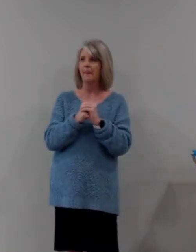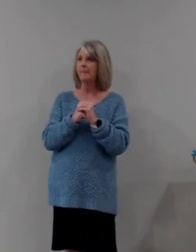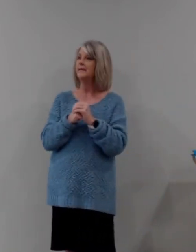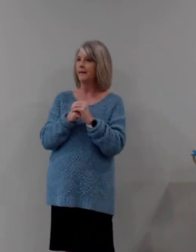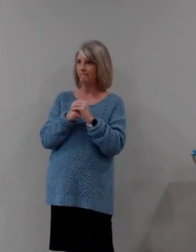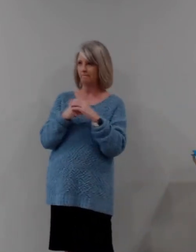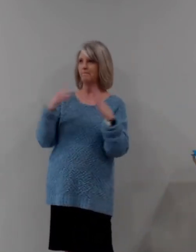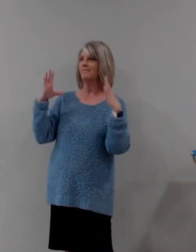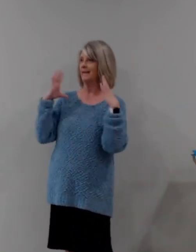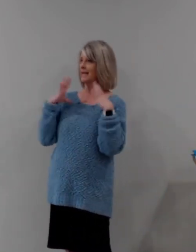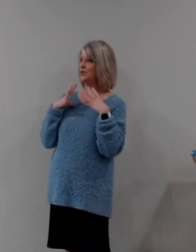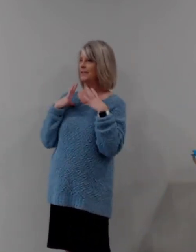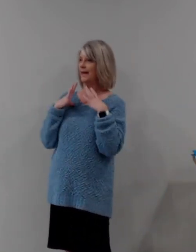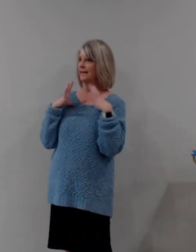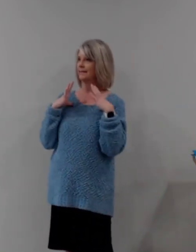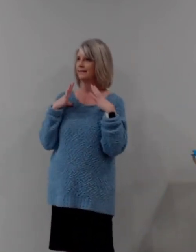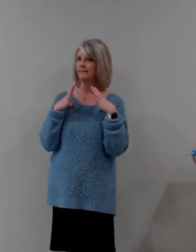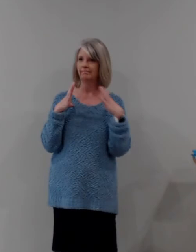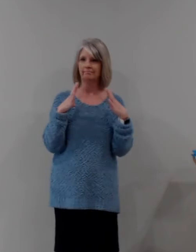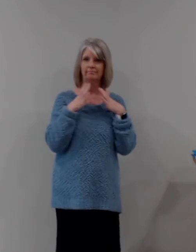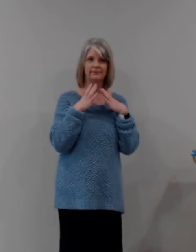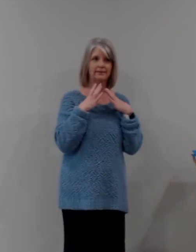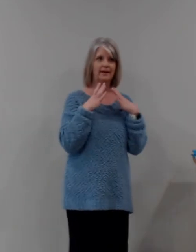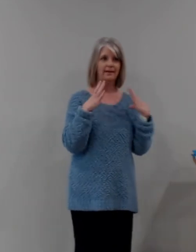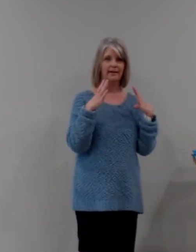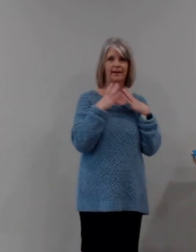Yep. Vacation day. It's a holiday.